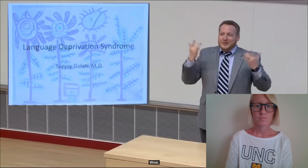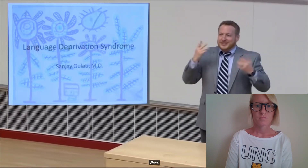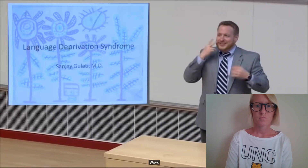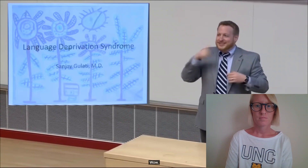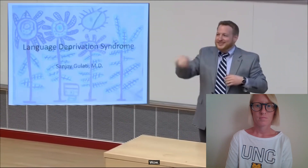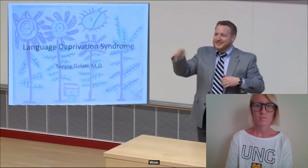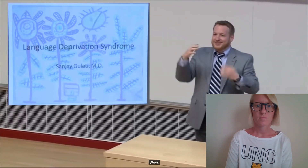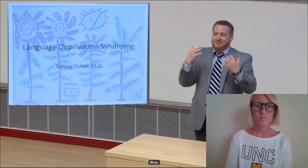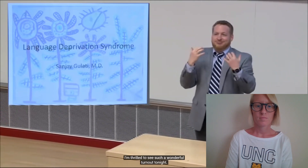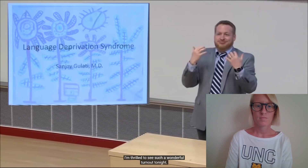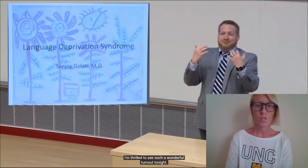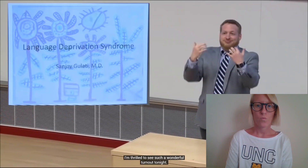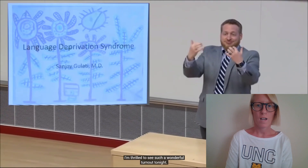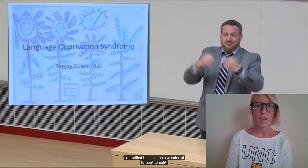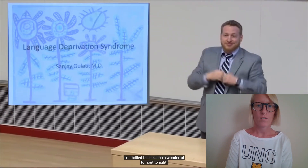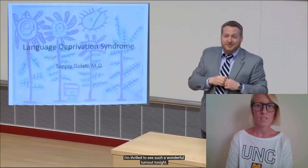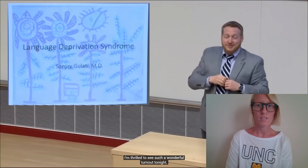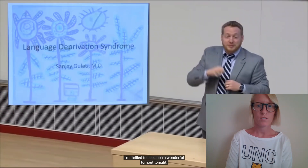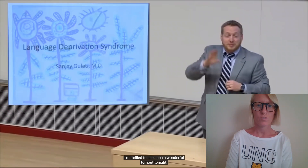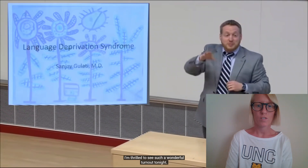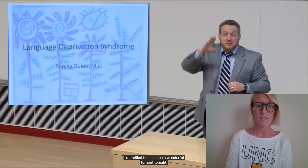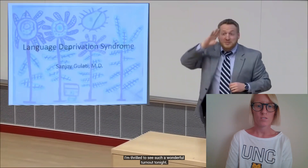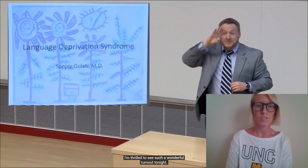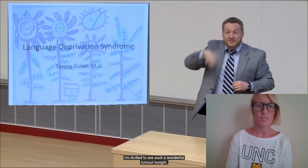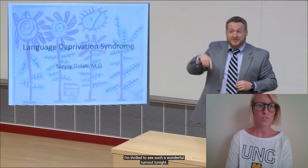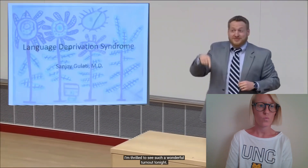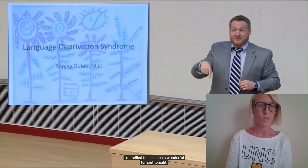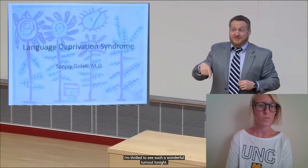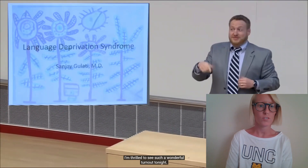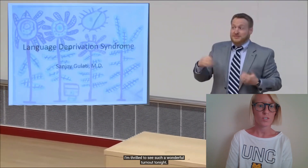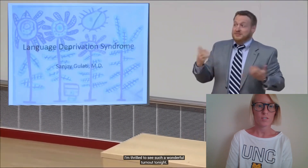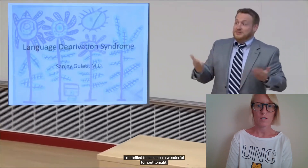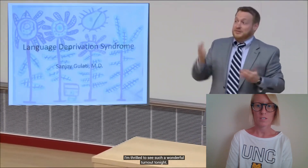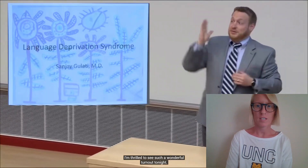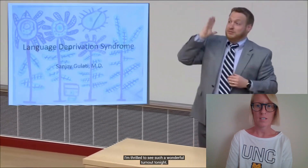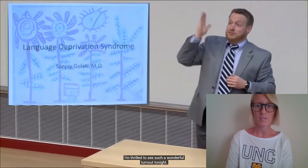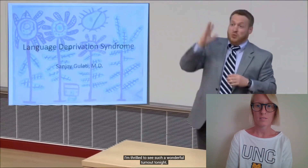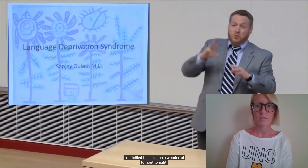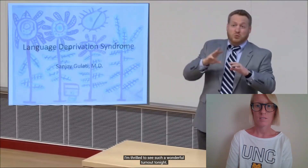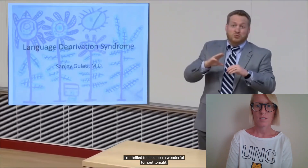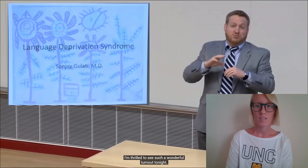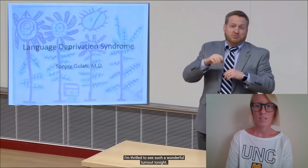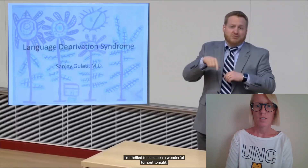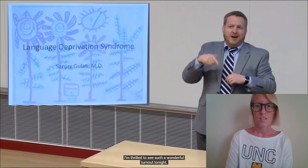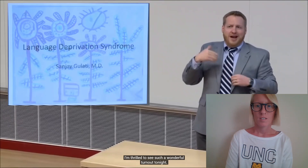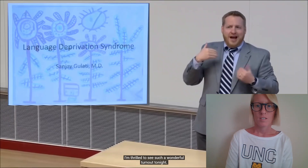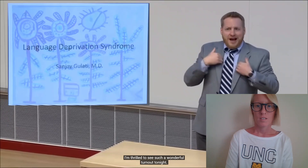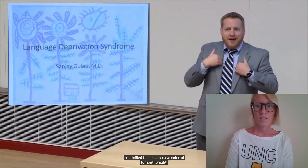Wow. I'm thrilled to see such a Wow, wonderful it's turnout tonight. Great to see such a wonderful turnout tonight.